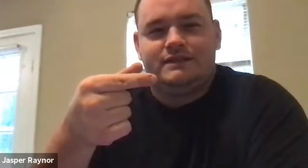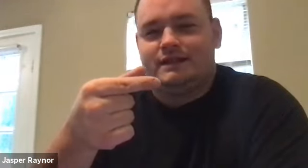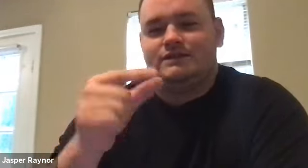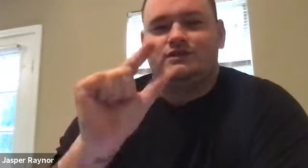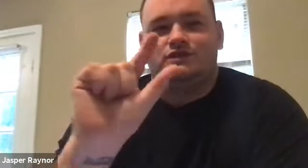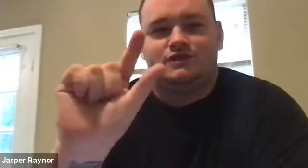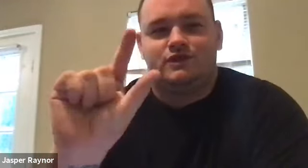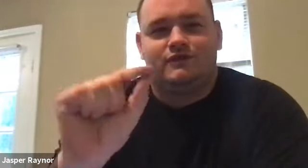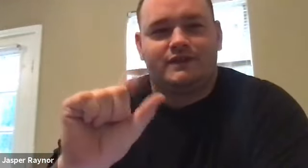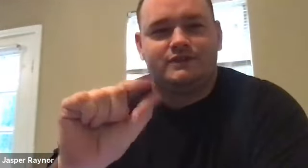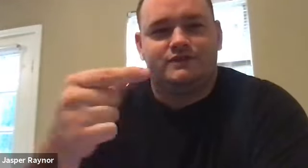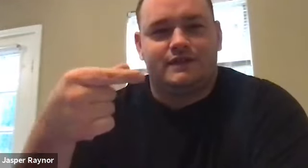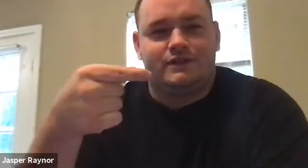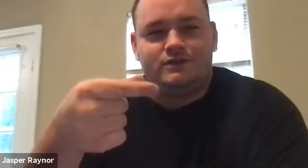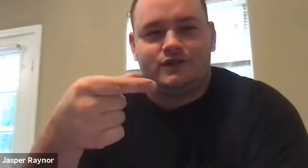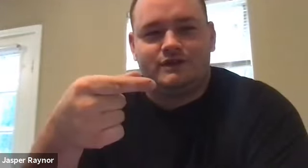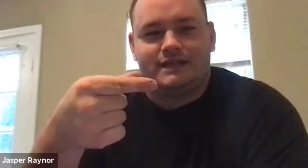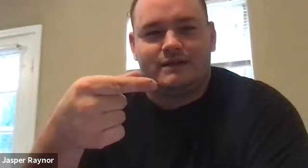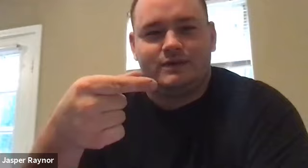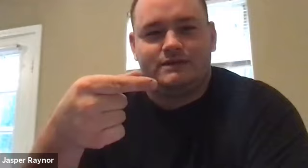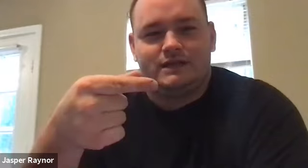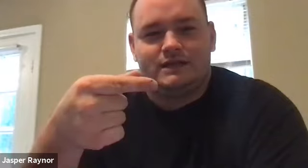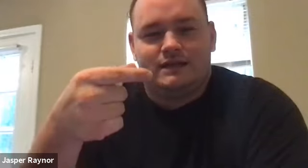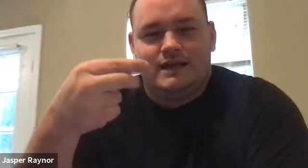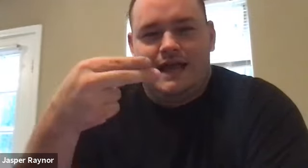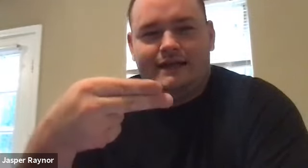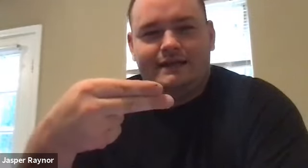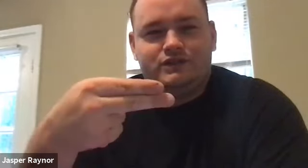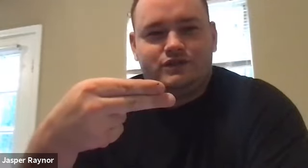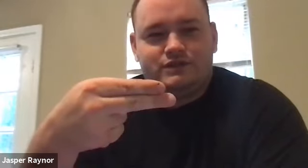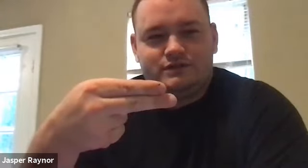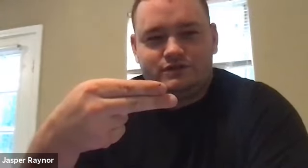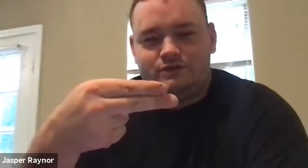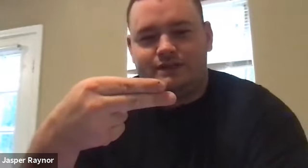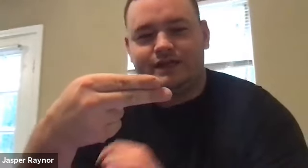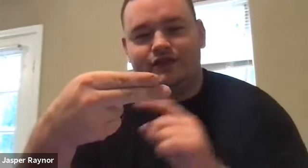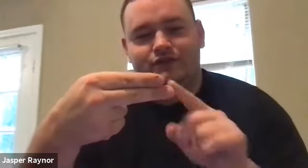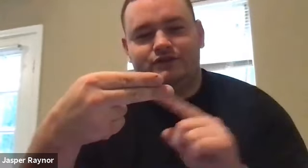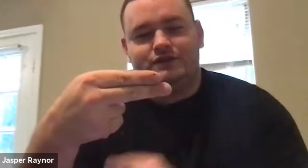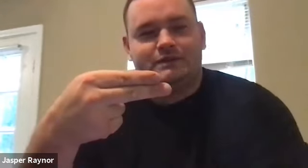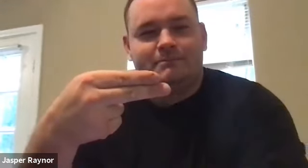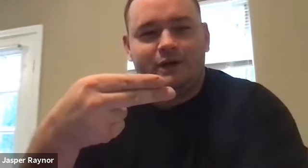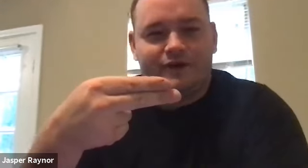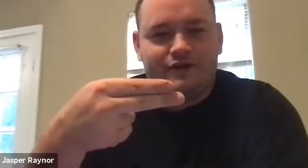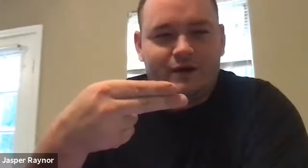yeah, you just your 2 fingers and you turn it sideways. H, you stick your middle finger out with